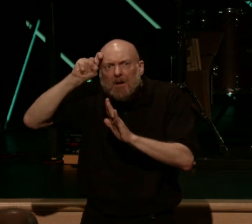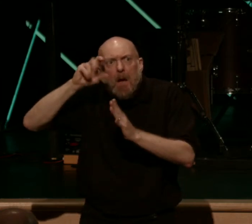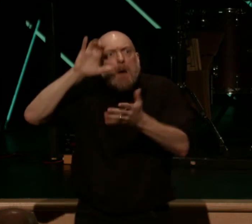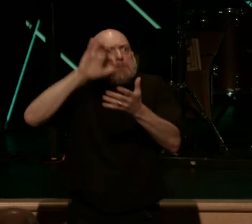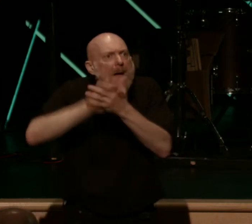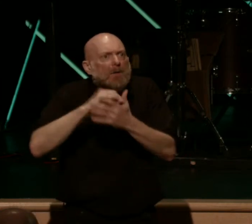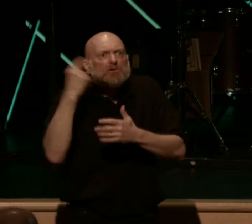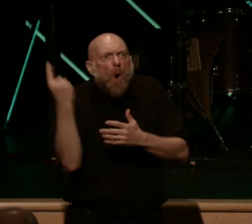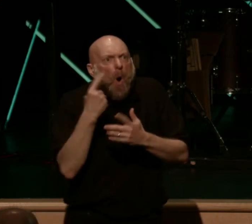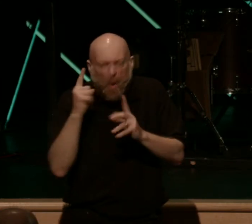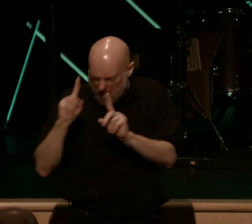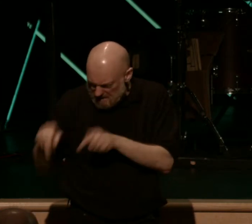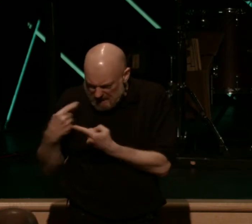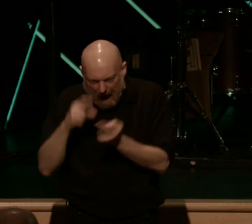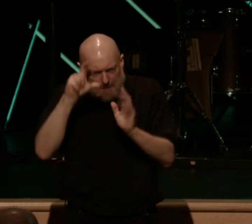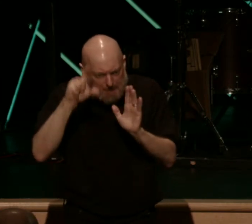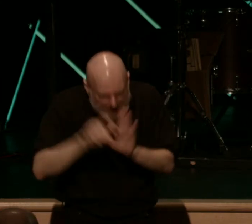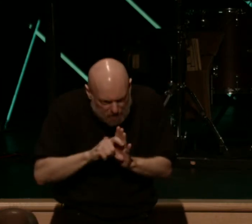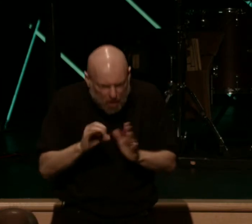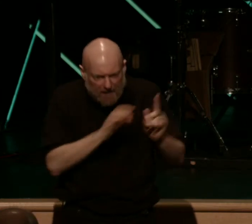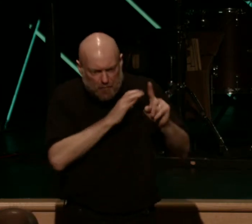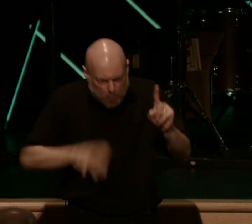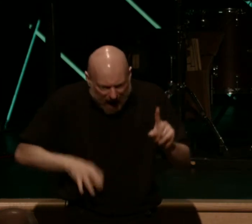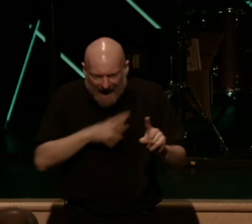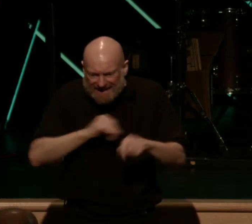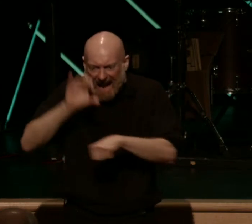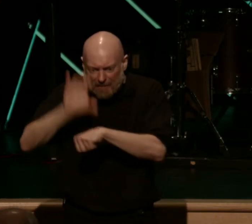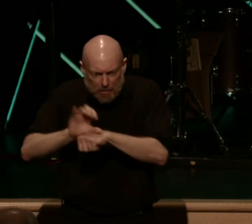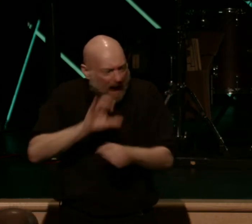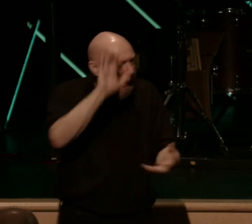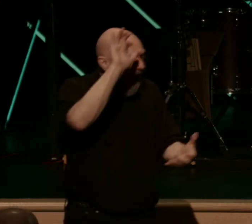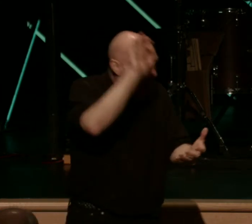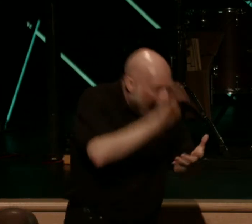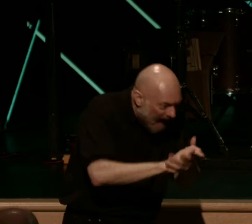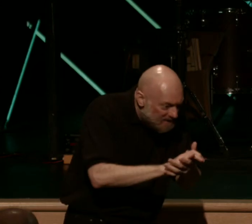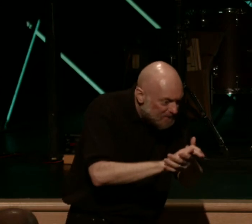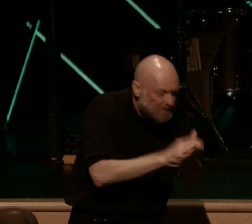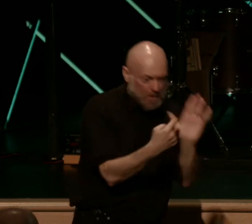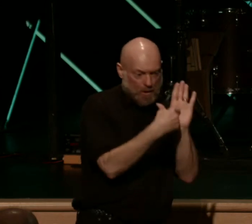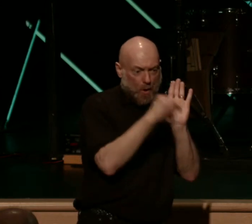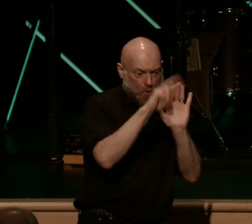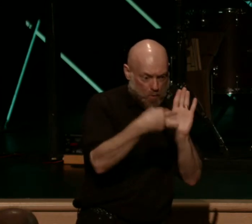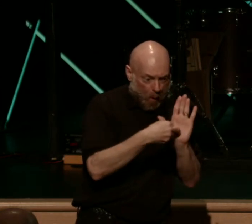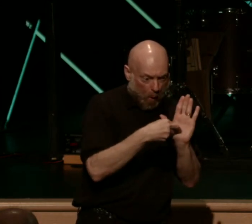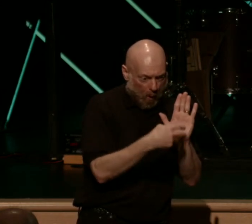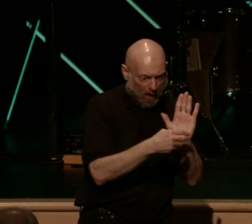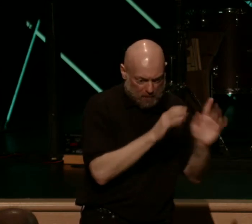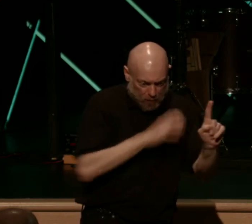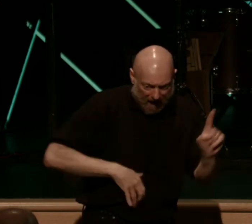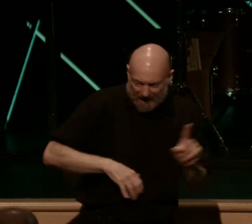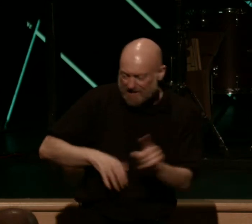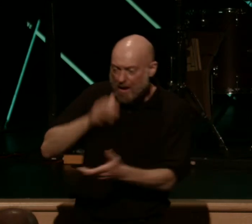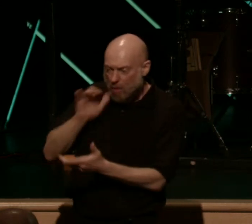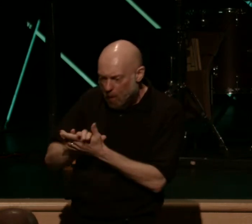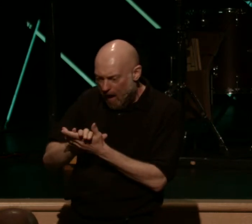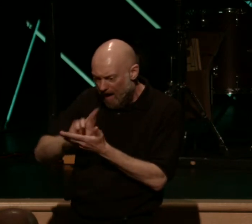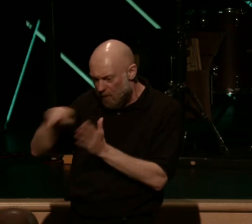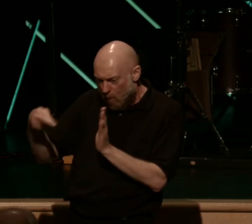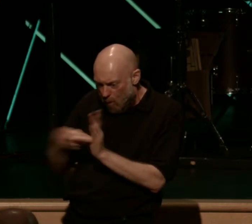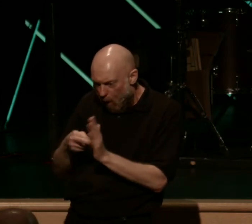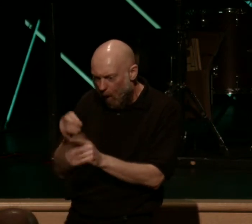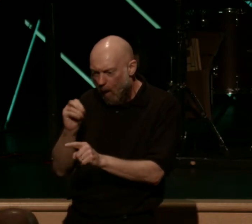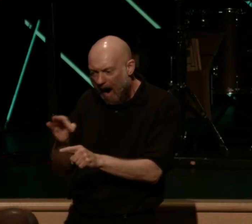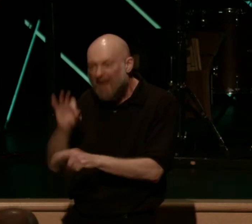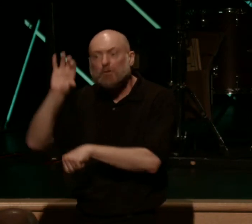always been about. It's always been a picture of Christ and the church, with the husband portraying the role of Christ and the wife portraying the